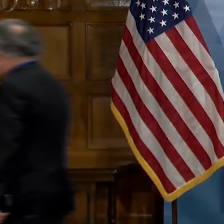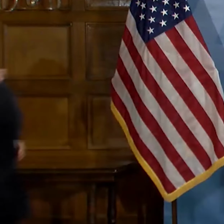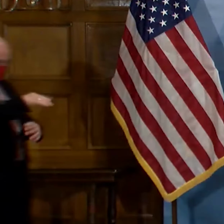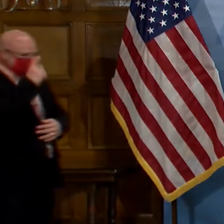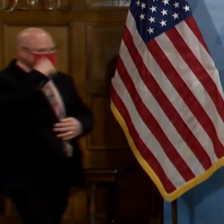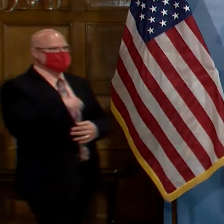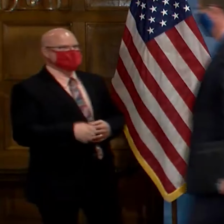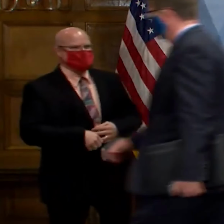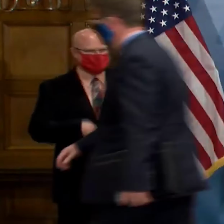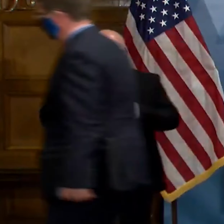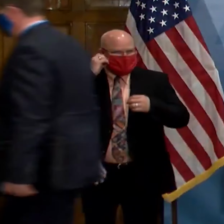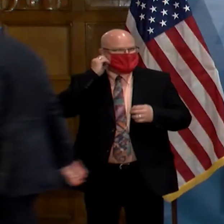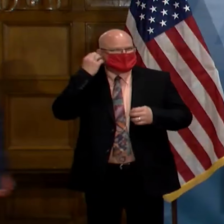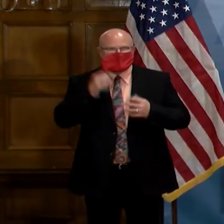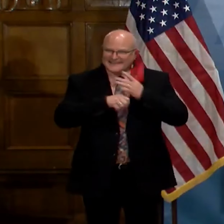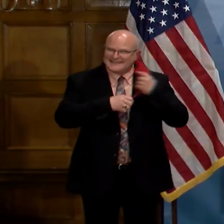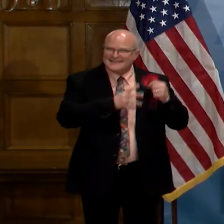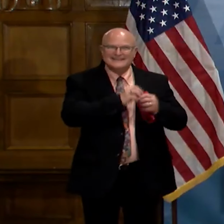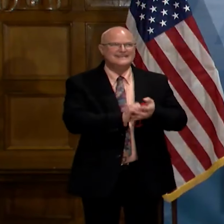Hello, Eddie. Good afternoon, Governor. Good afternoon.